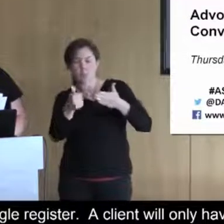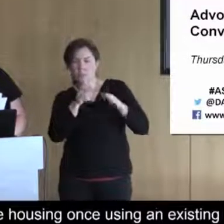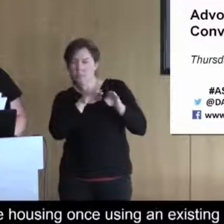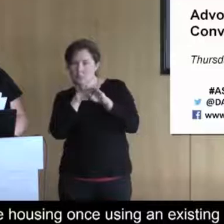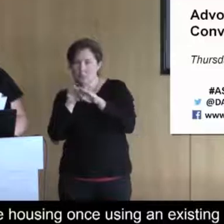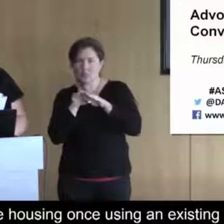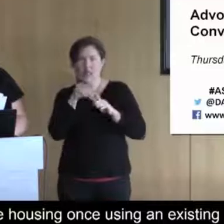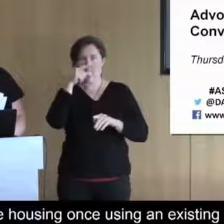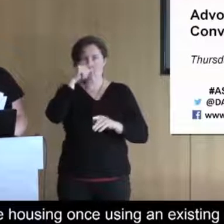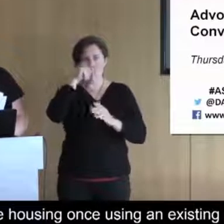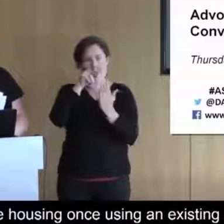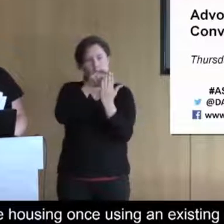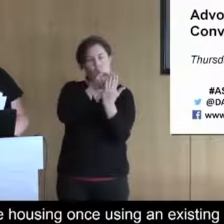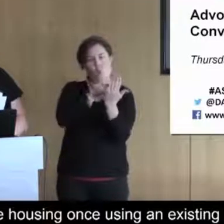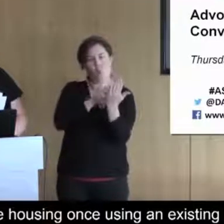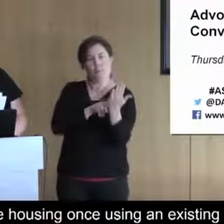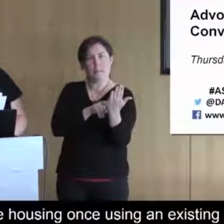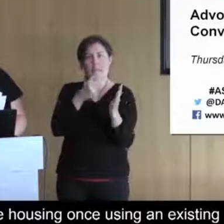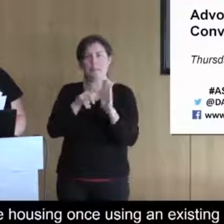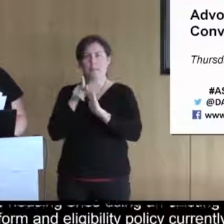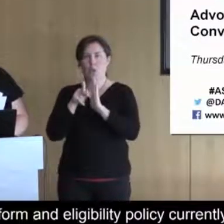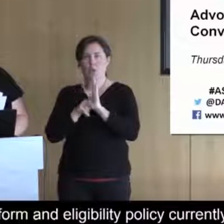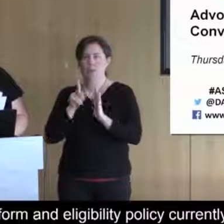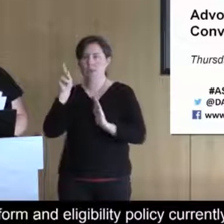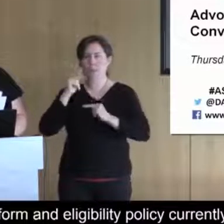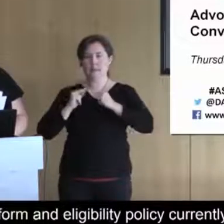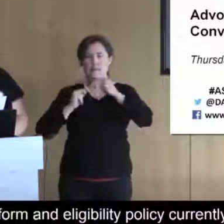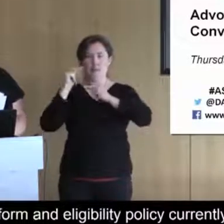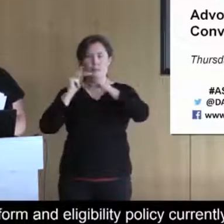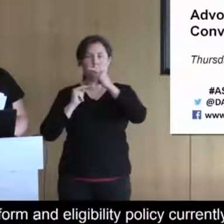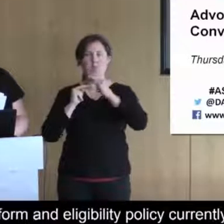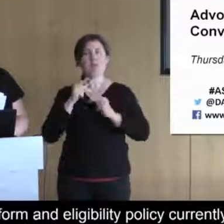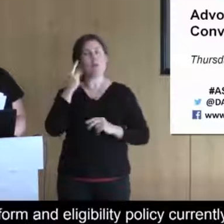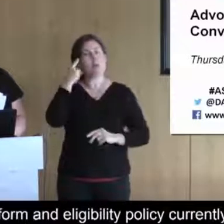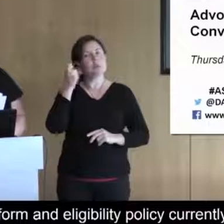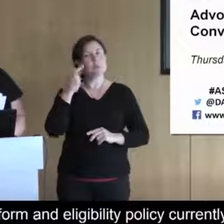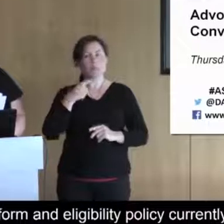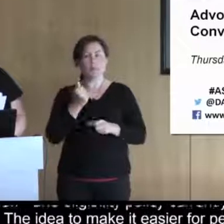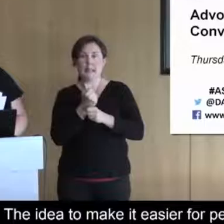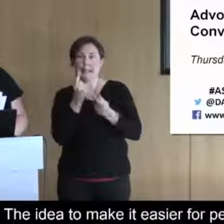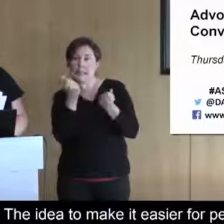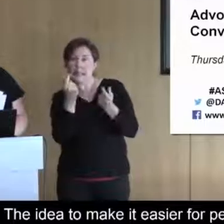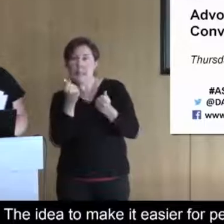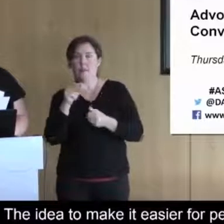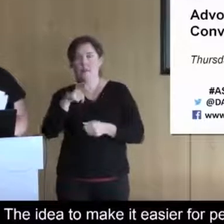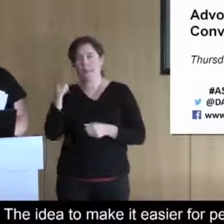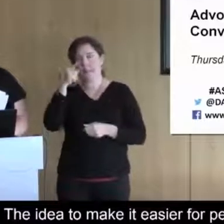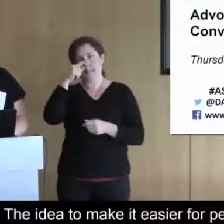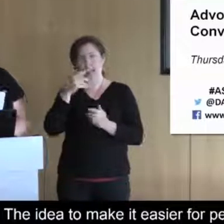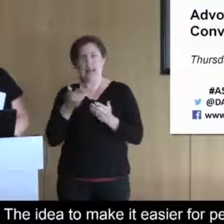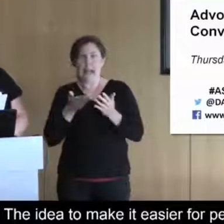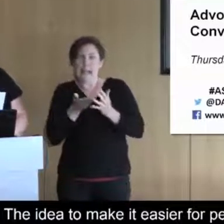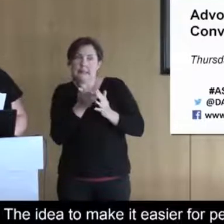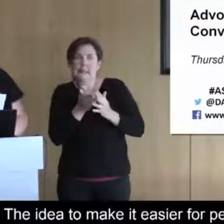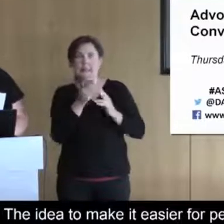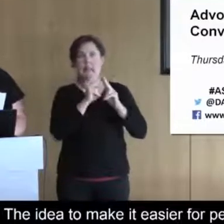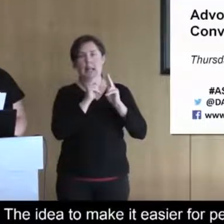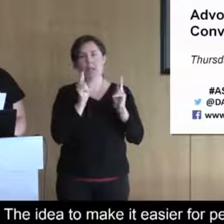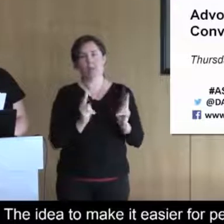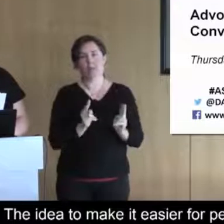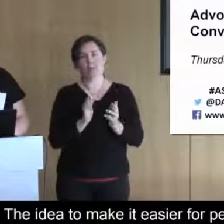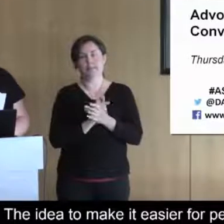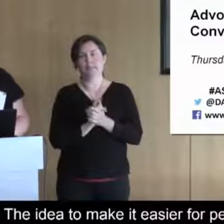housing. A client will only have to apply for housing once using a consistent housing application form